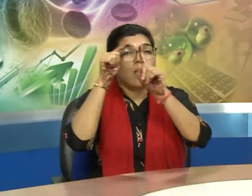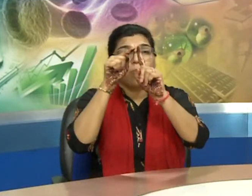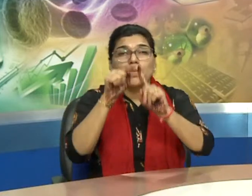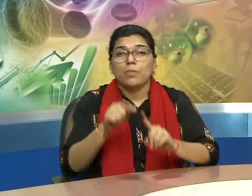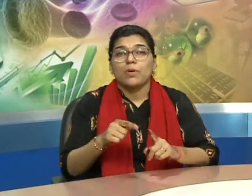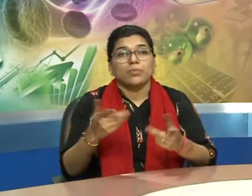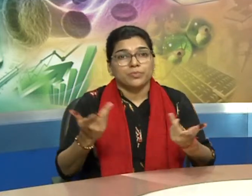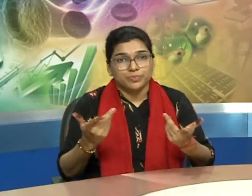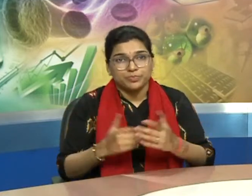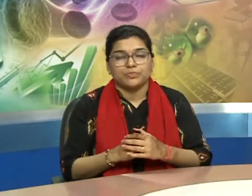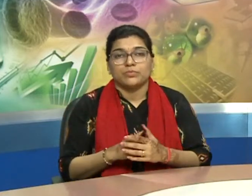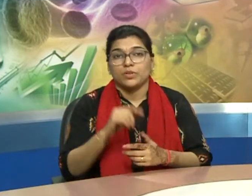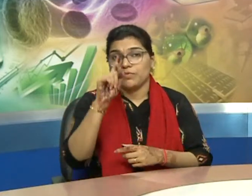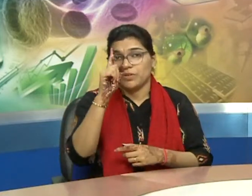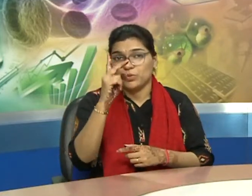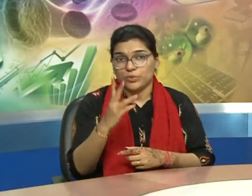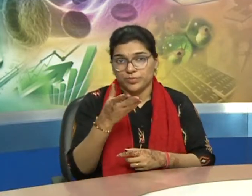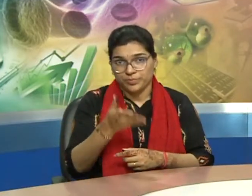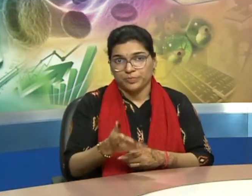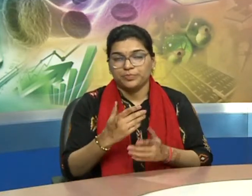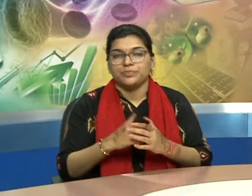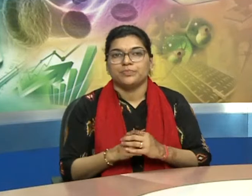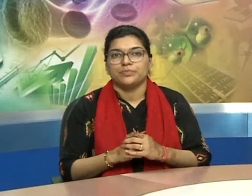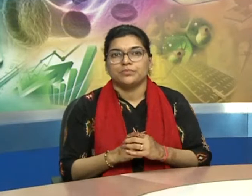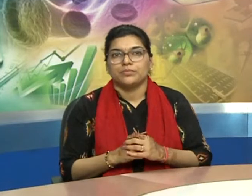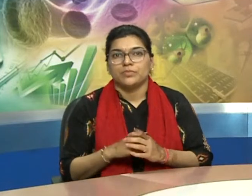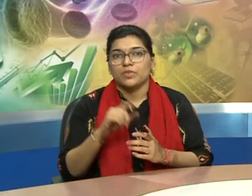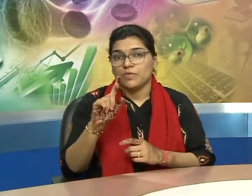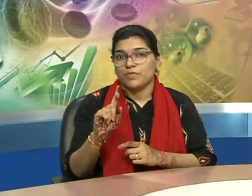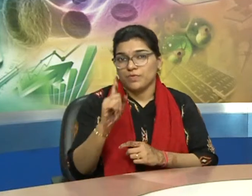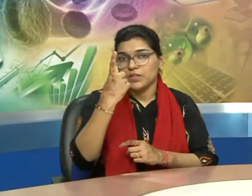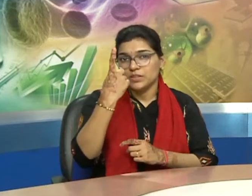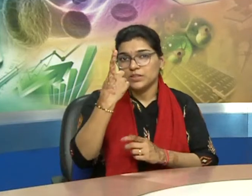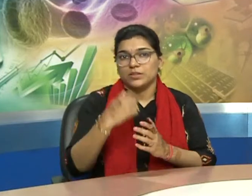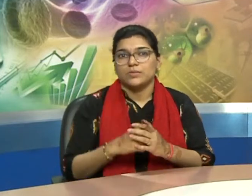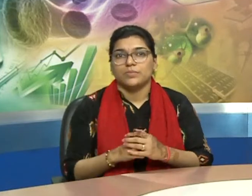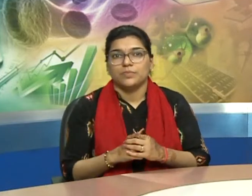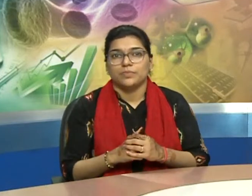Let us now understand the objectives of a university library.